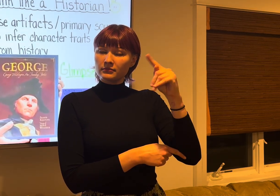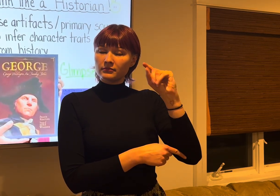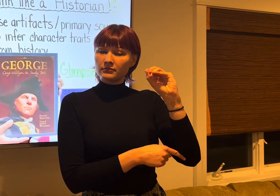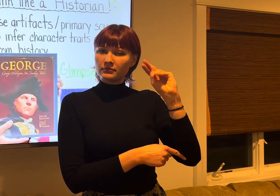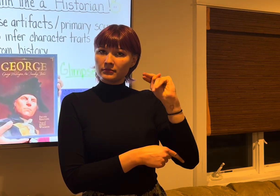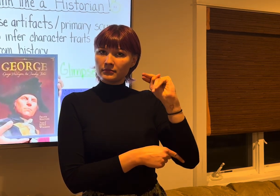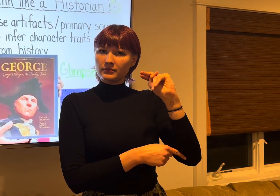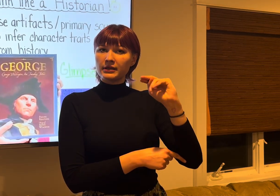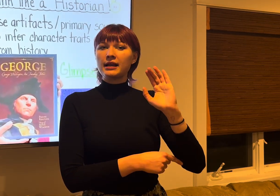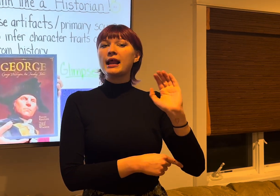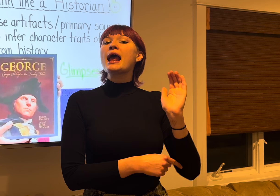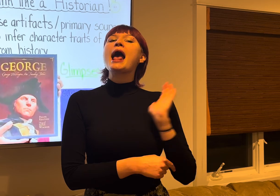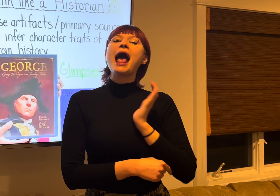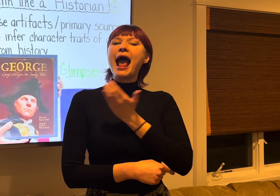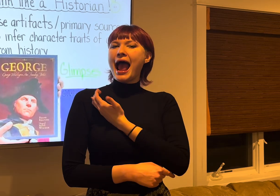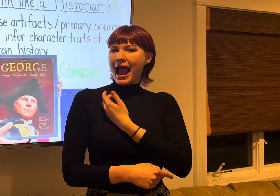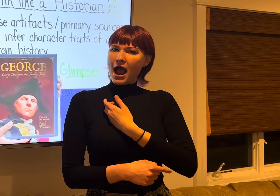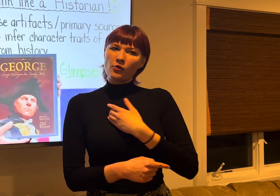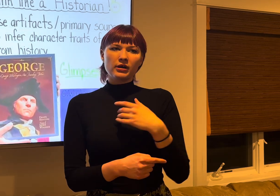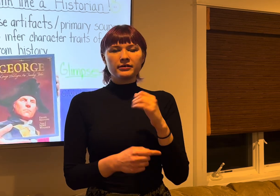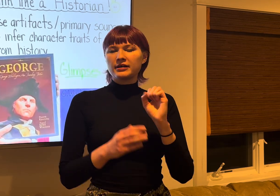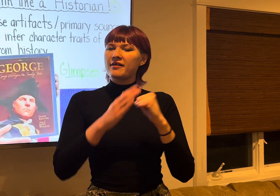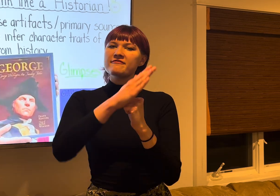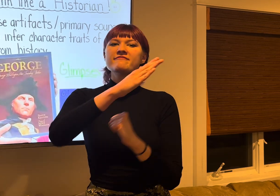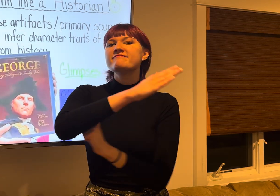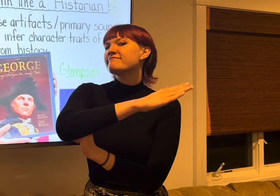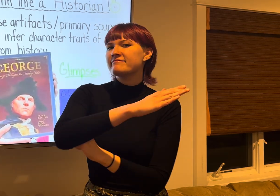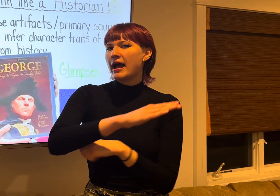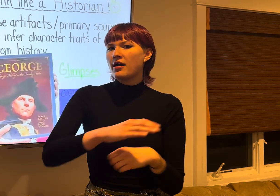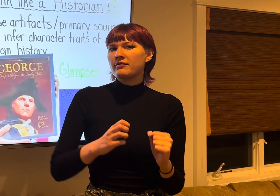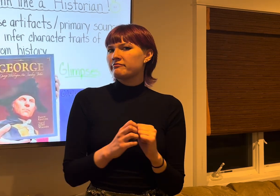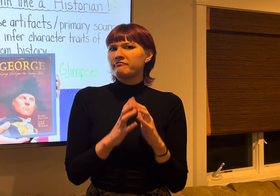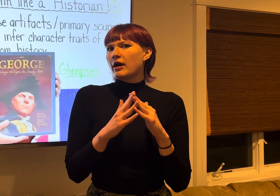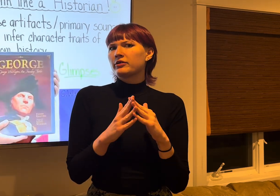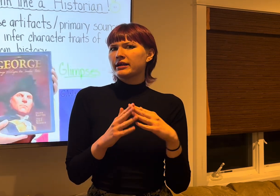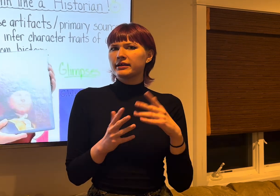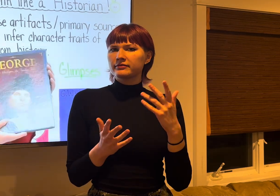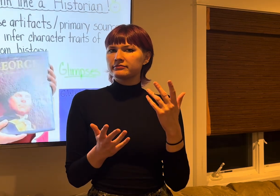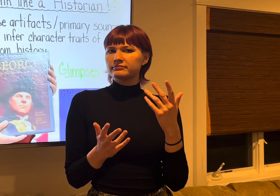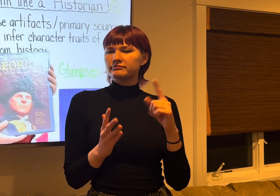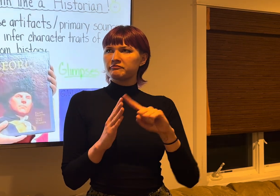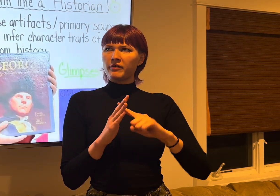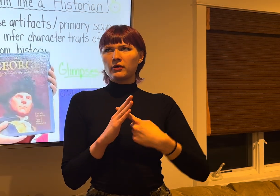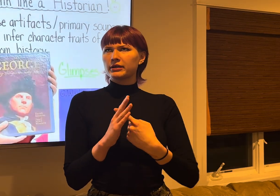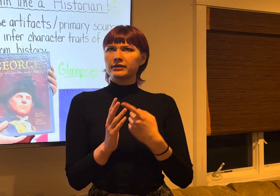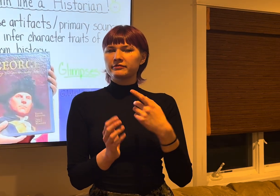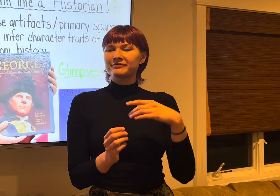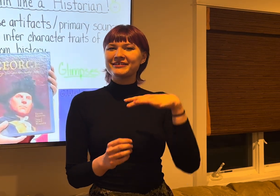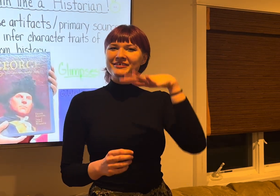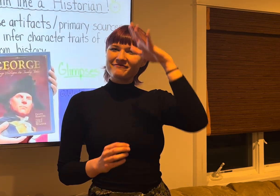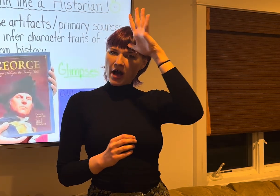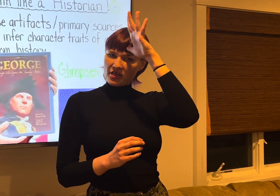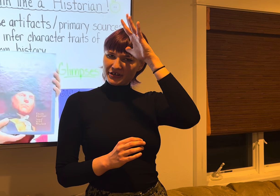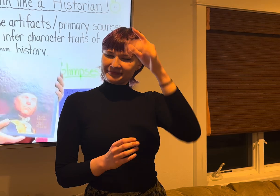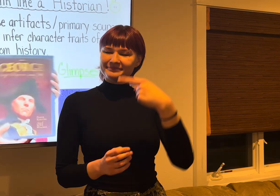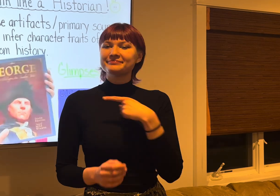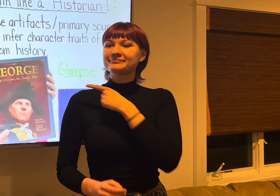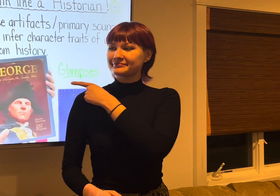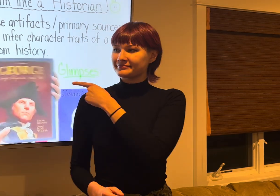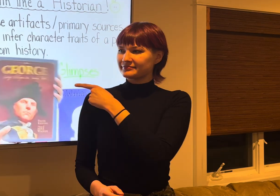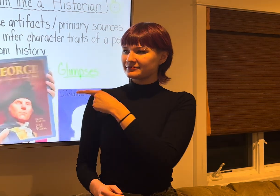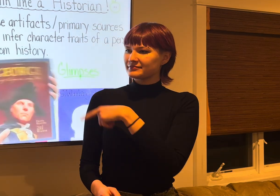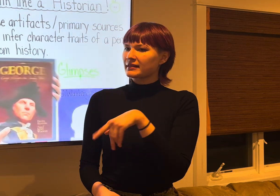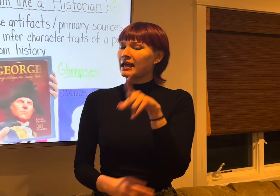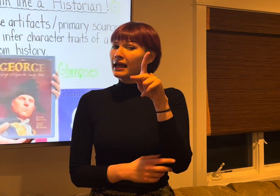says realistic fiction. And Katie says historical fiction. So as I finish the last few pages, I want you to